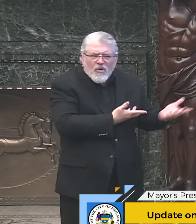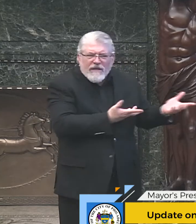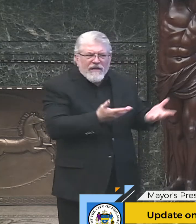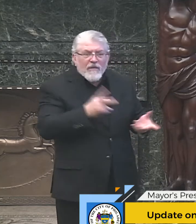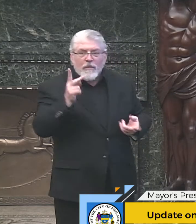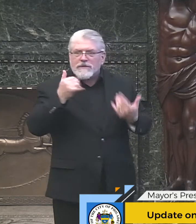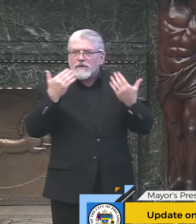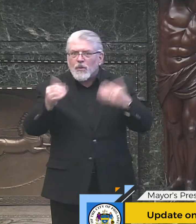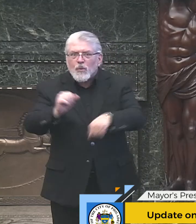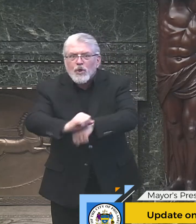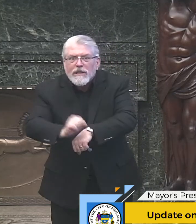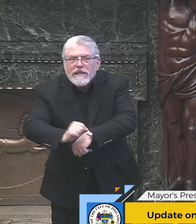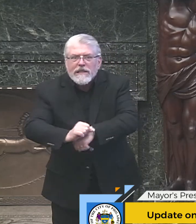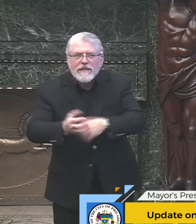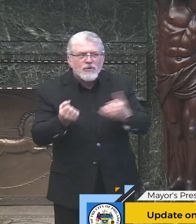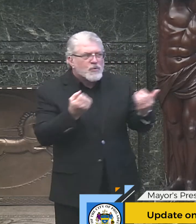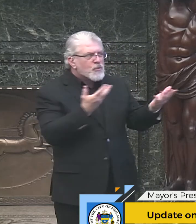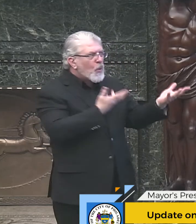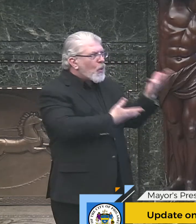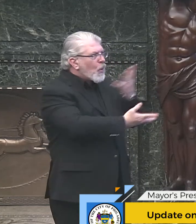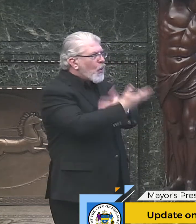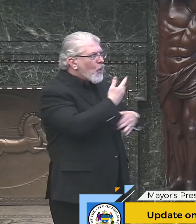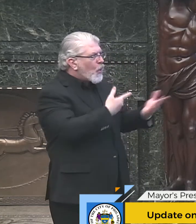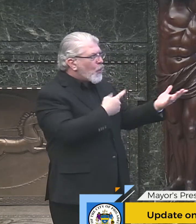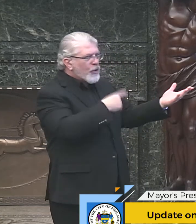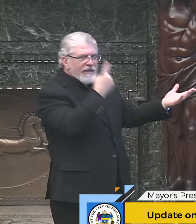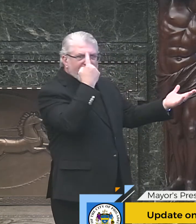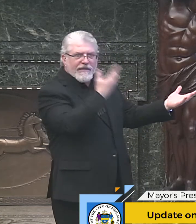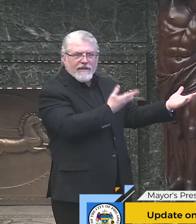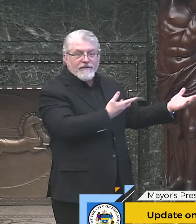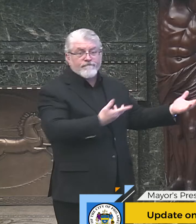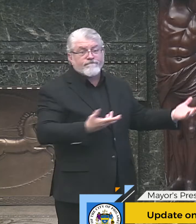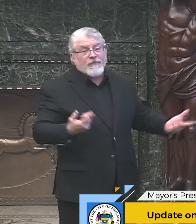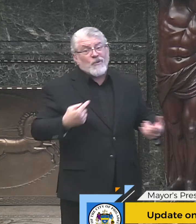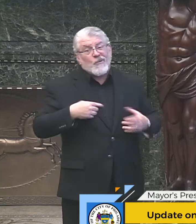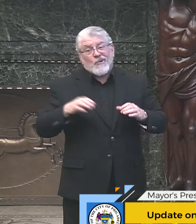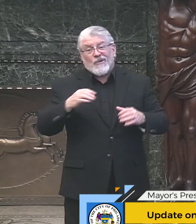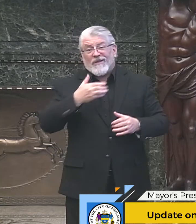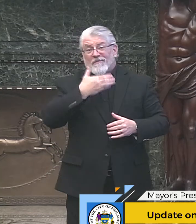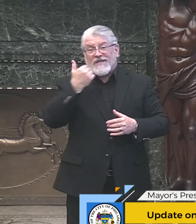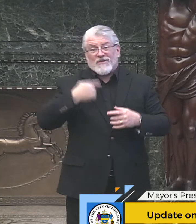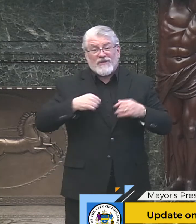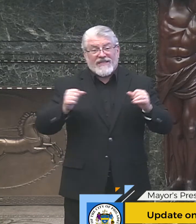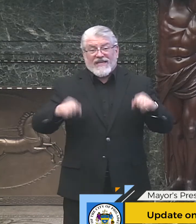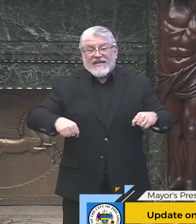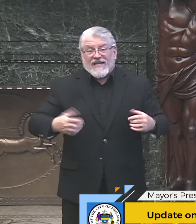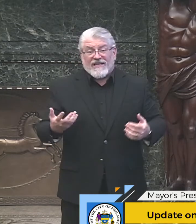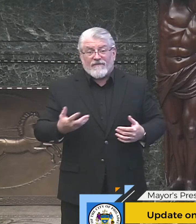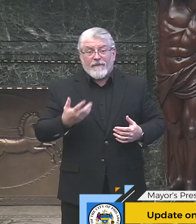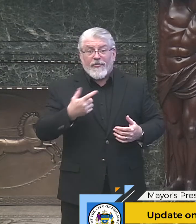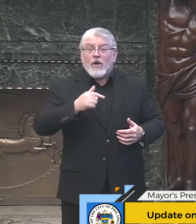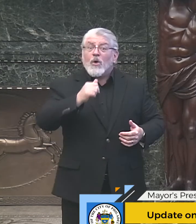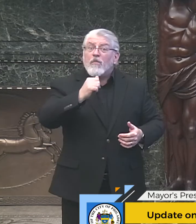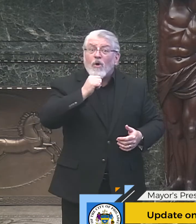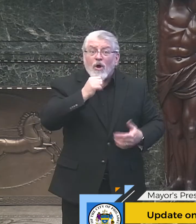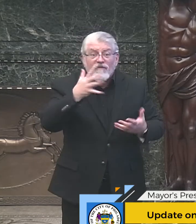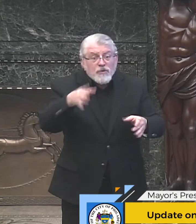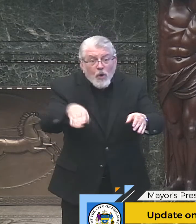working enough? We're doing our best we're doing our best to get the message out. We've closed our parks. We've given